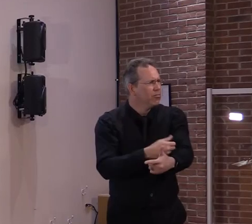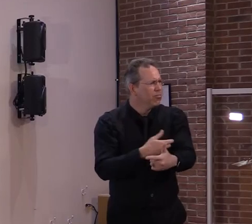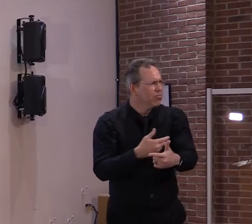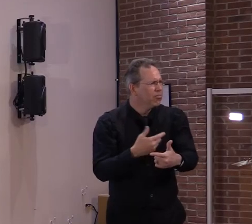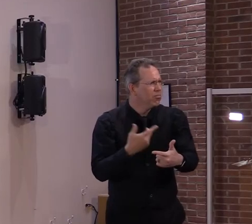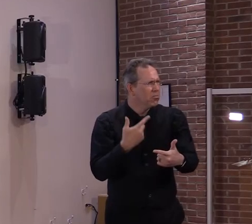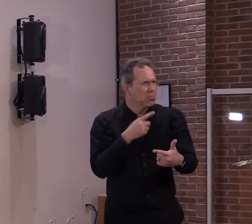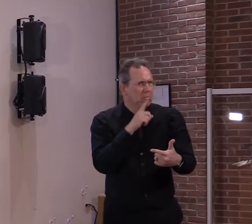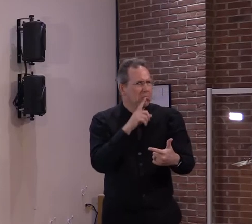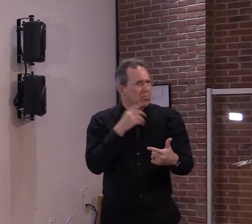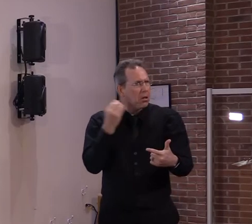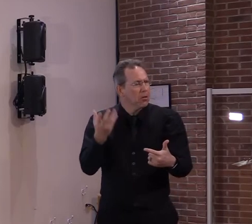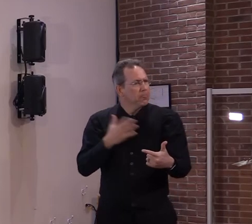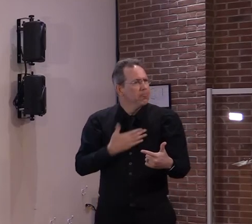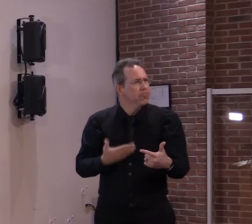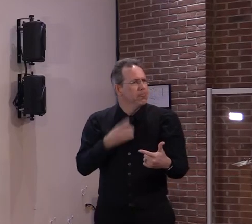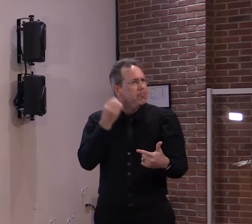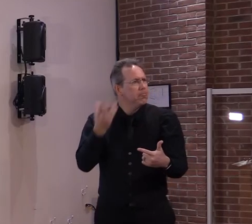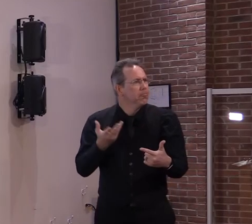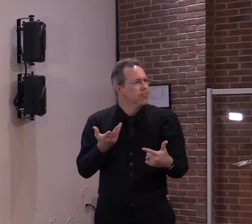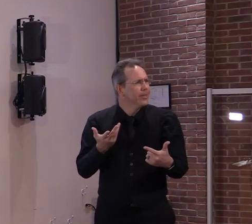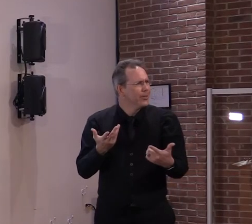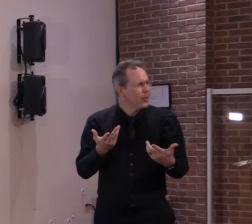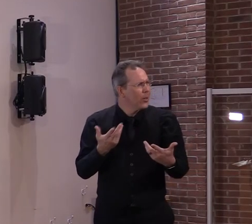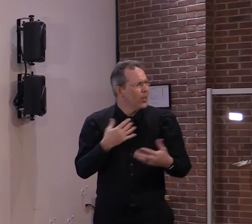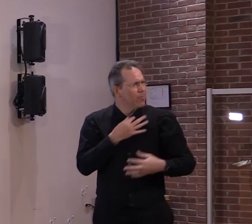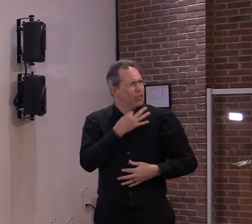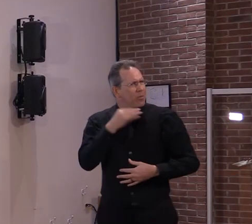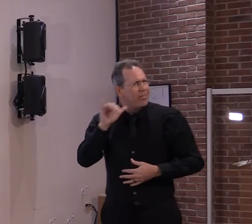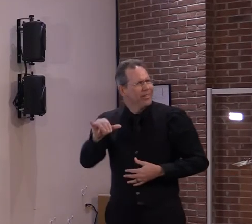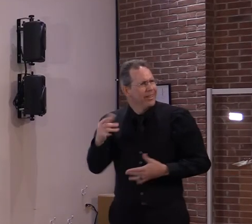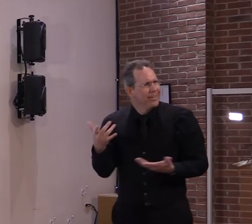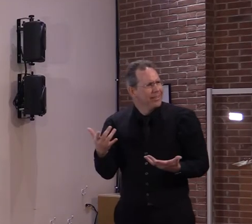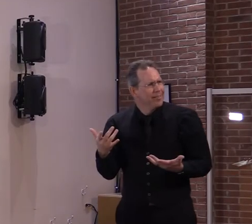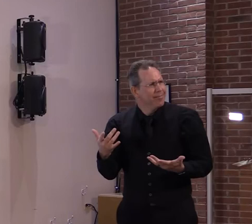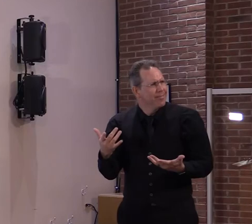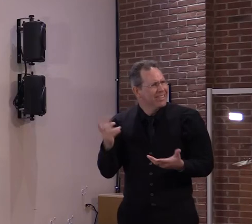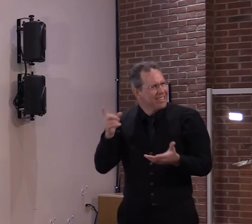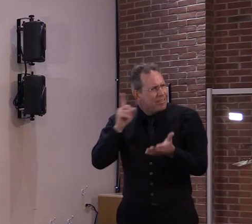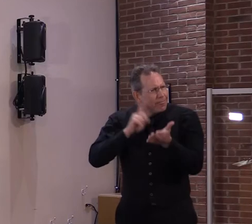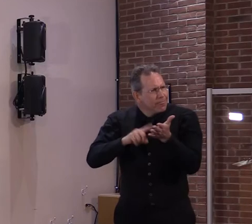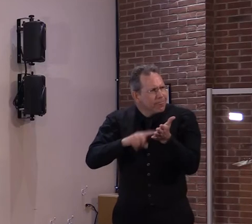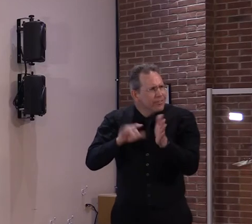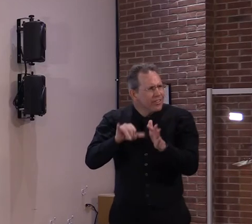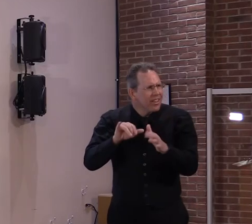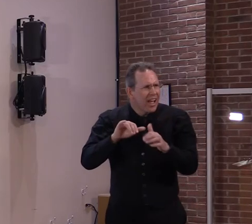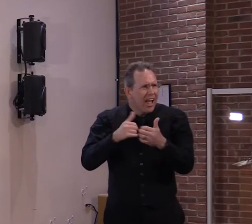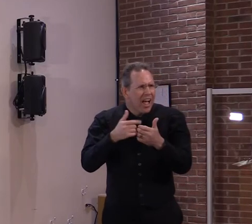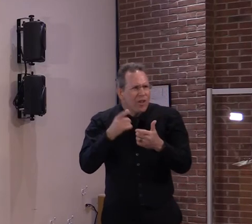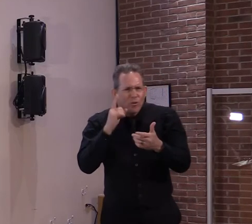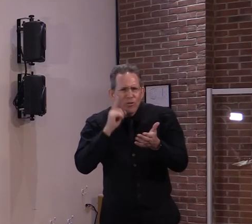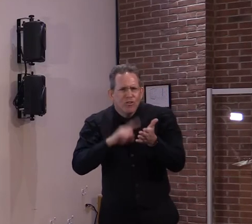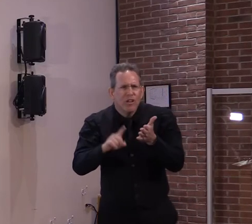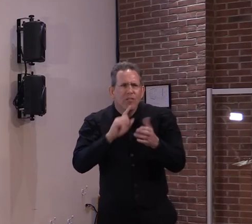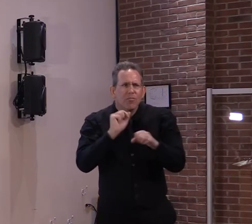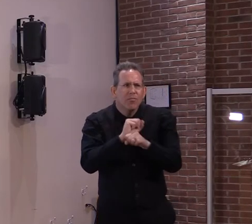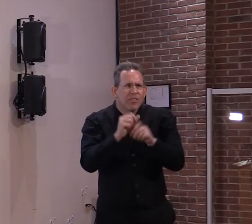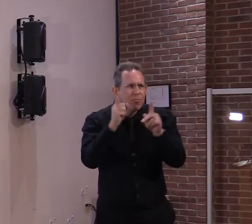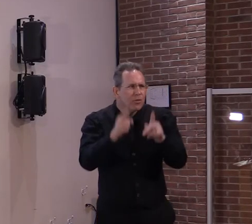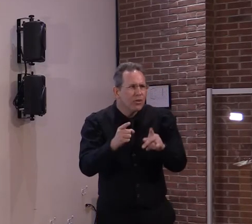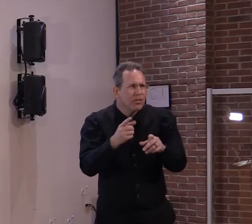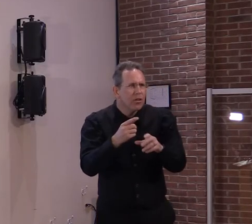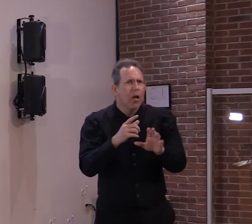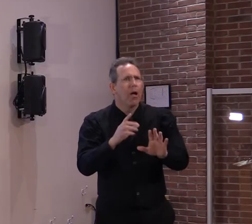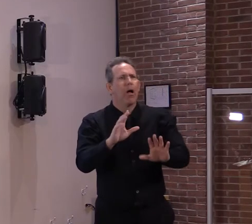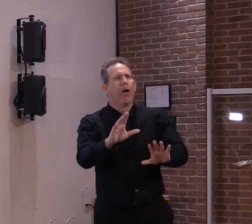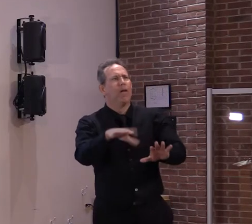checks and balances there were between the federal pharmacy program and the state program to ensure that that's not happening